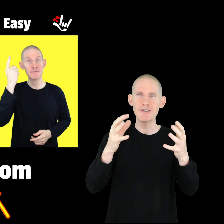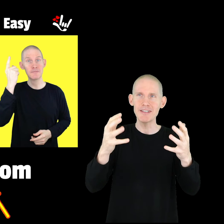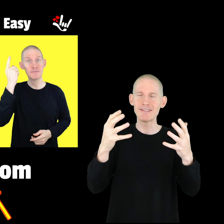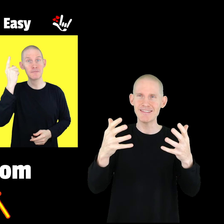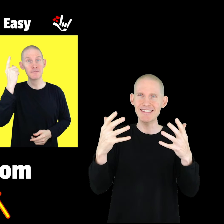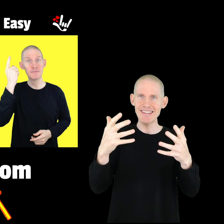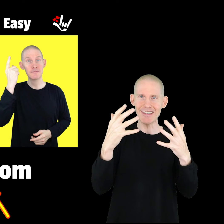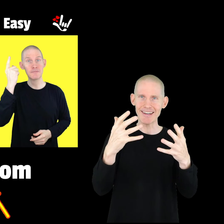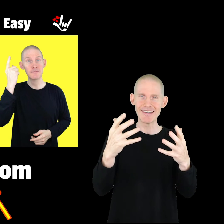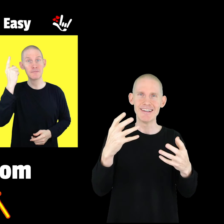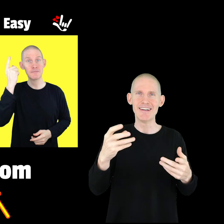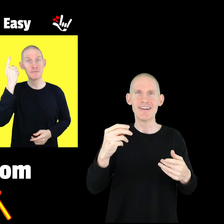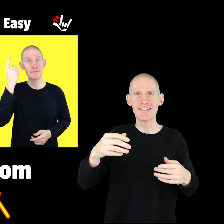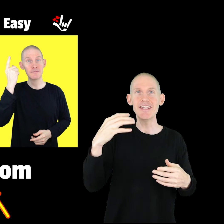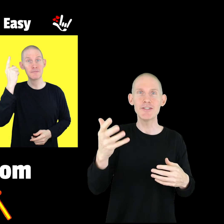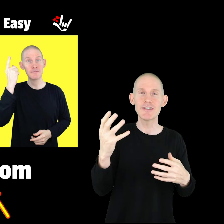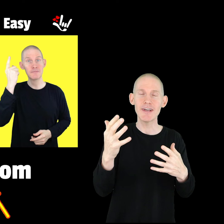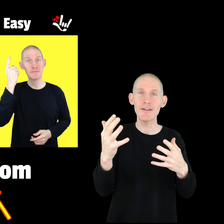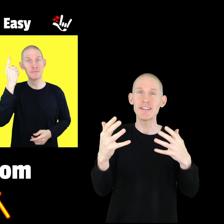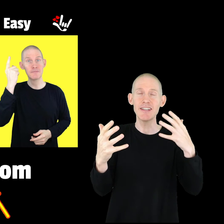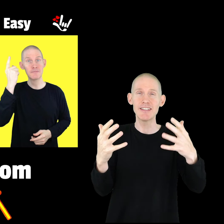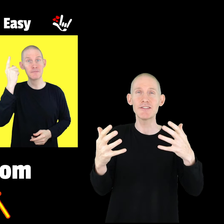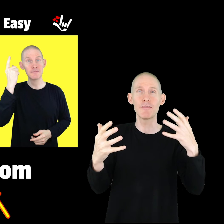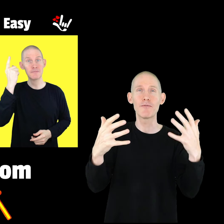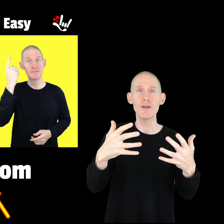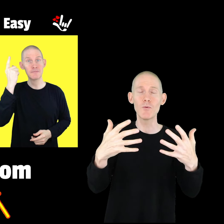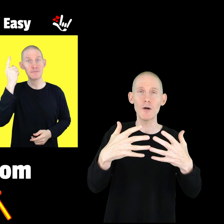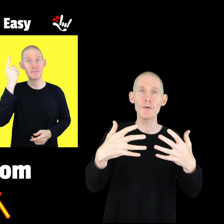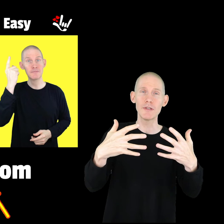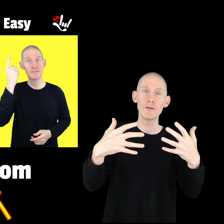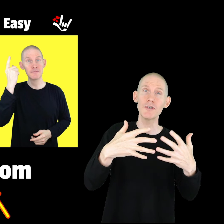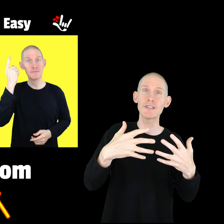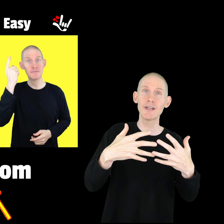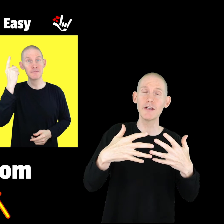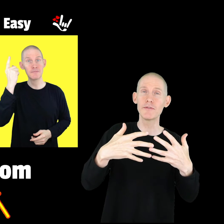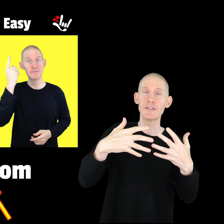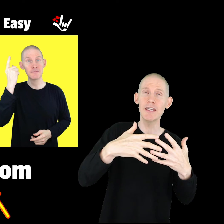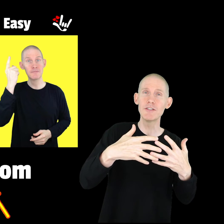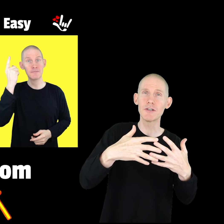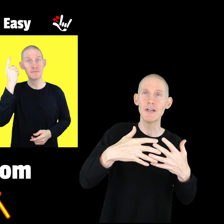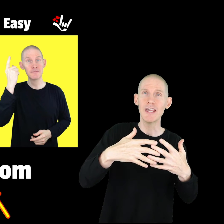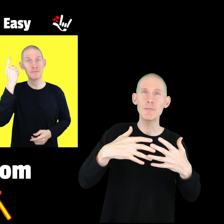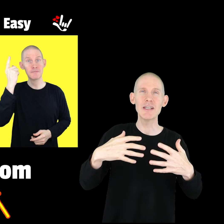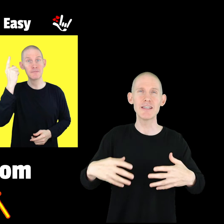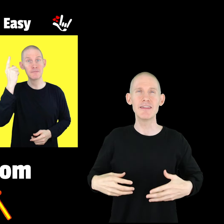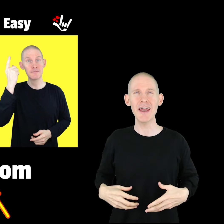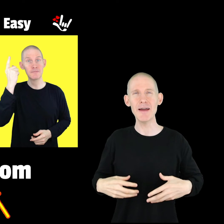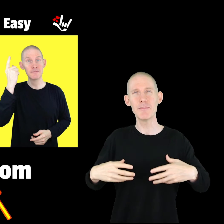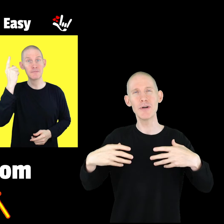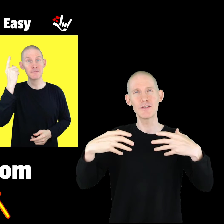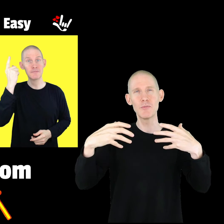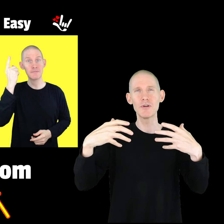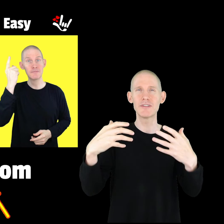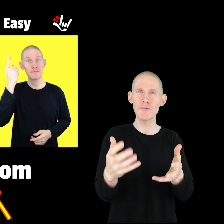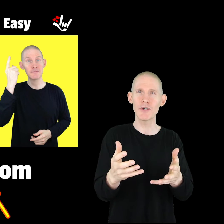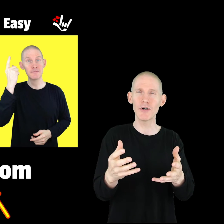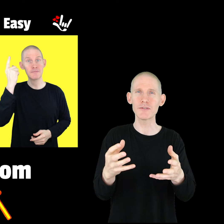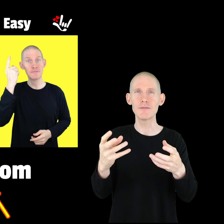good teaching style, it doesn't fit well with the learning style of the teacher, it makes it that much more difficult to